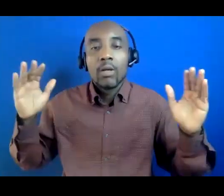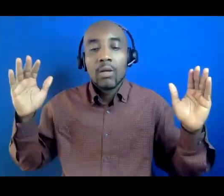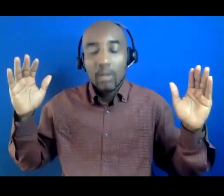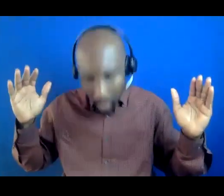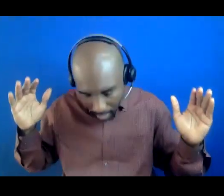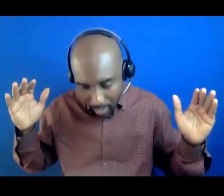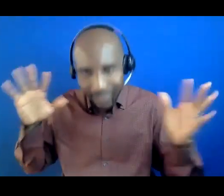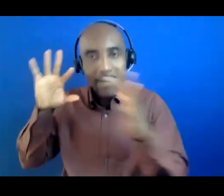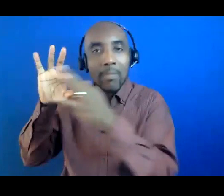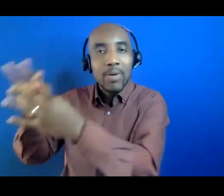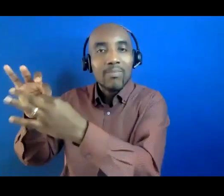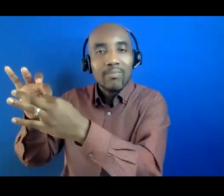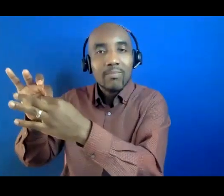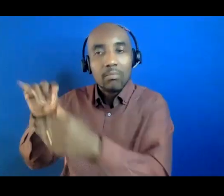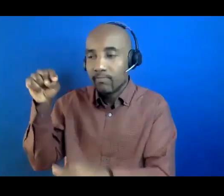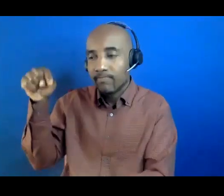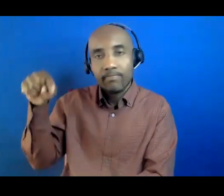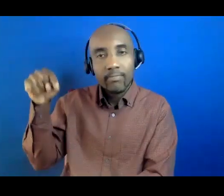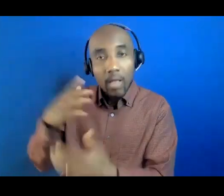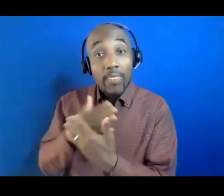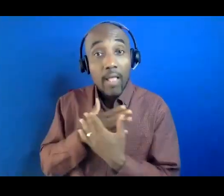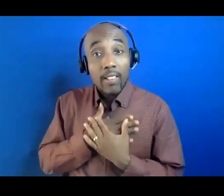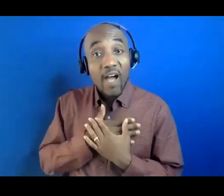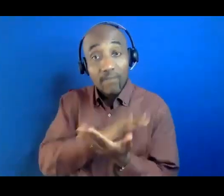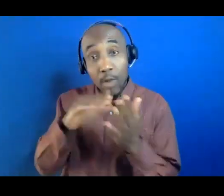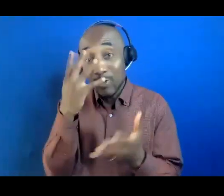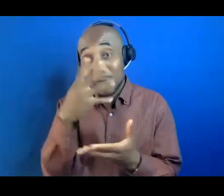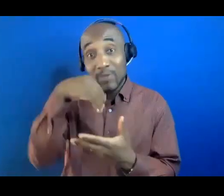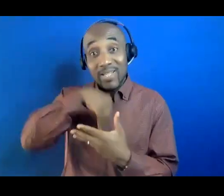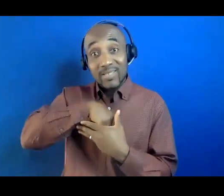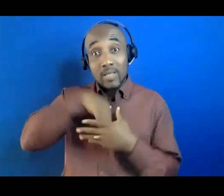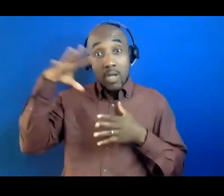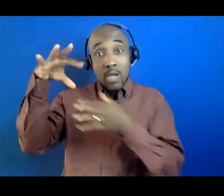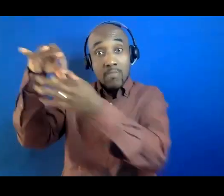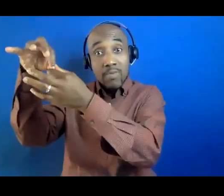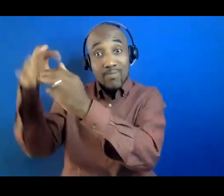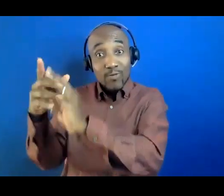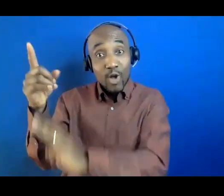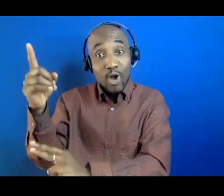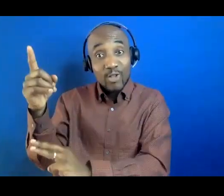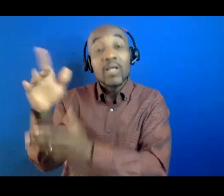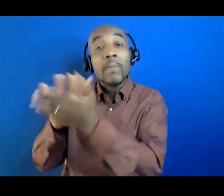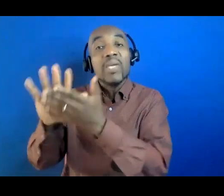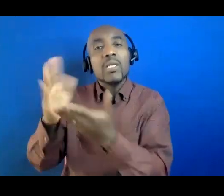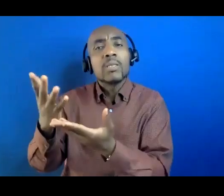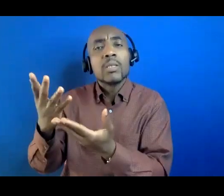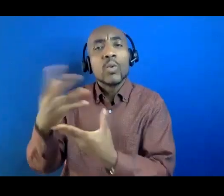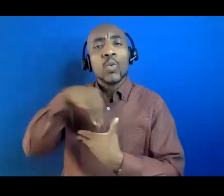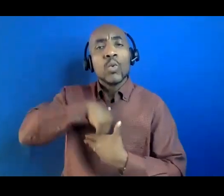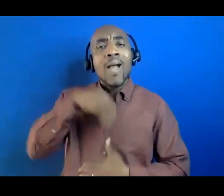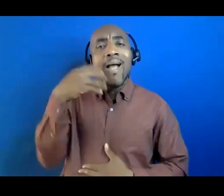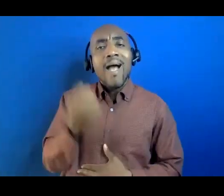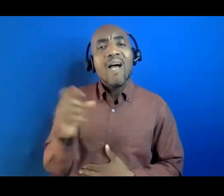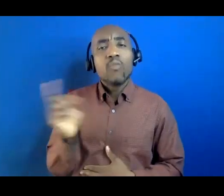And when you experience this love, which the Holy Spirit makes a reality, what that gives you is courage. And